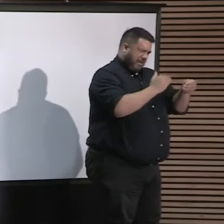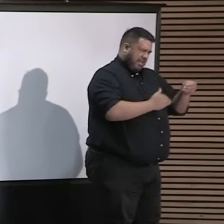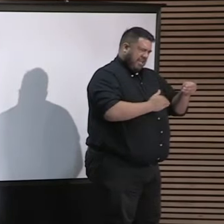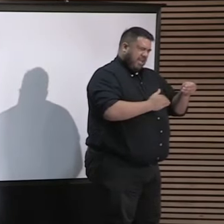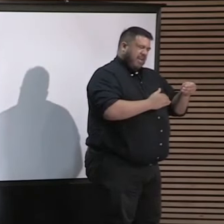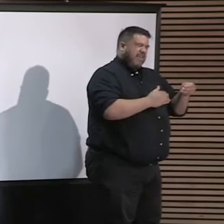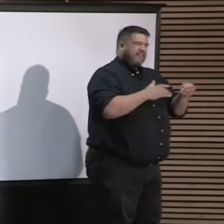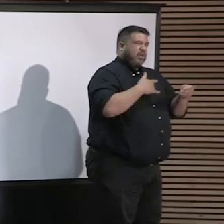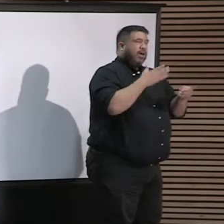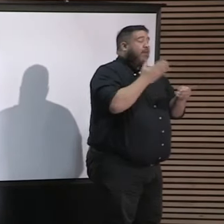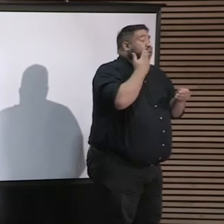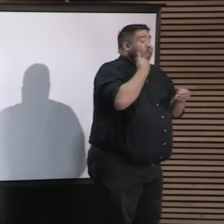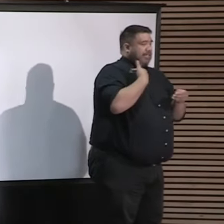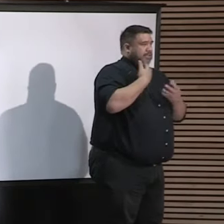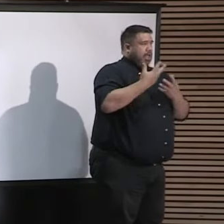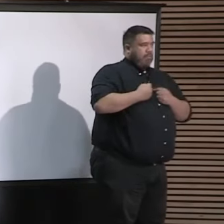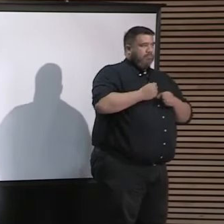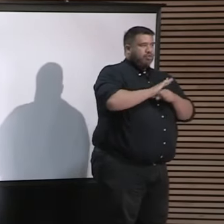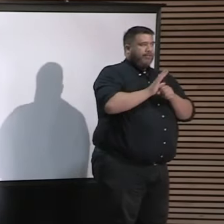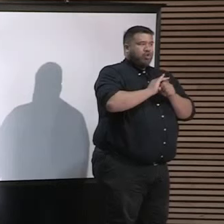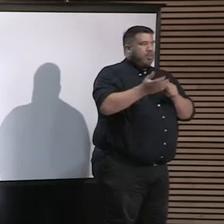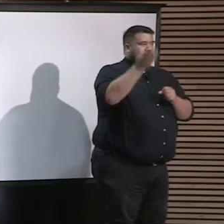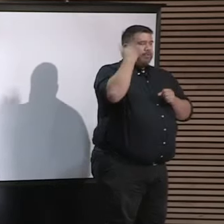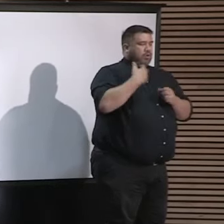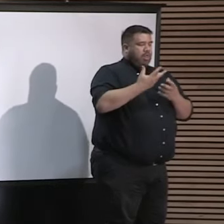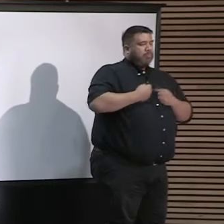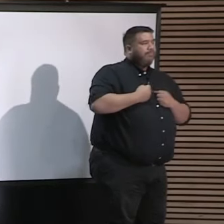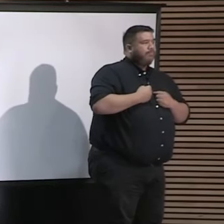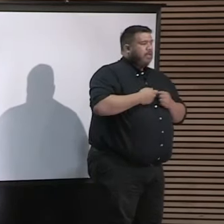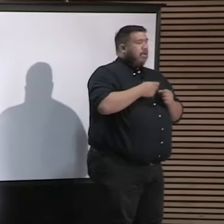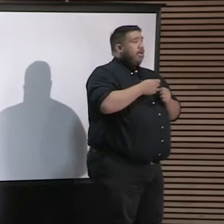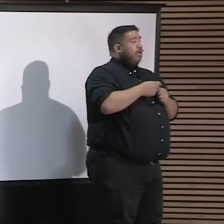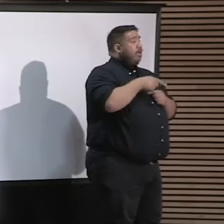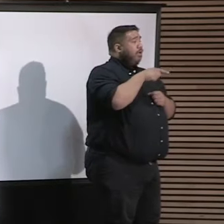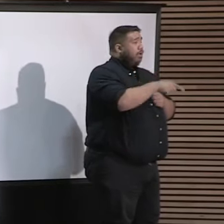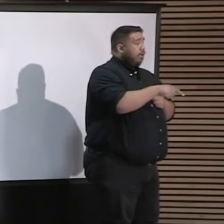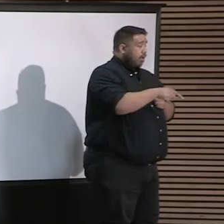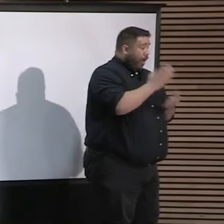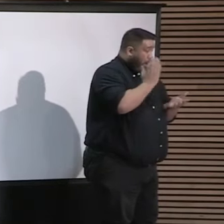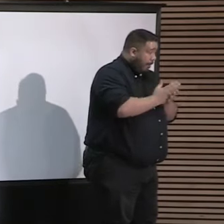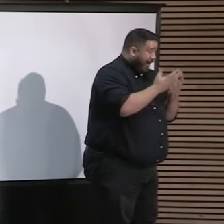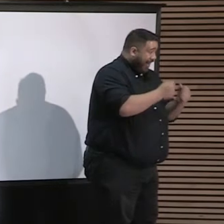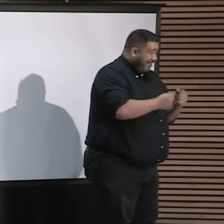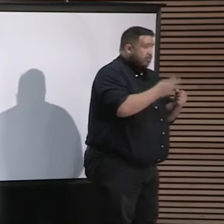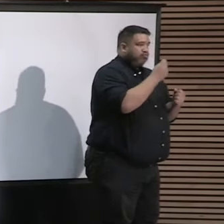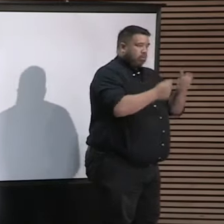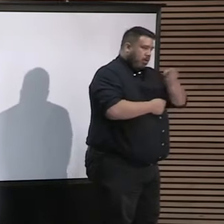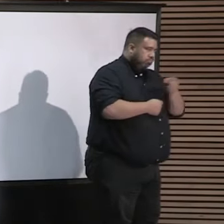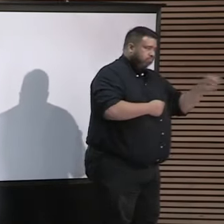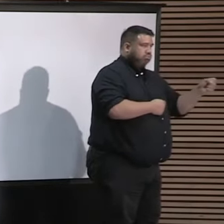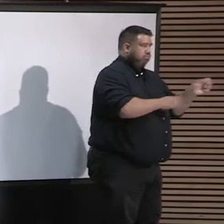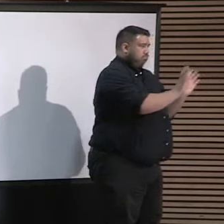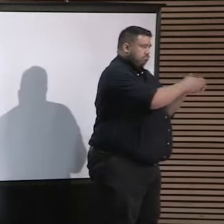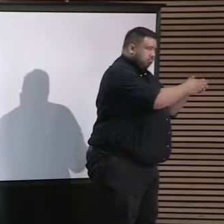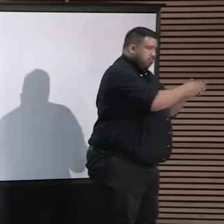infection, and he was tested on the 13th. As soon as the test result came back positive, he was in self-isolation, close